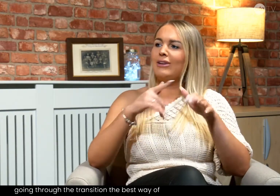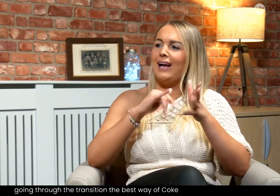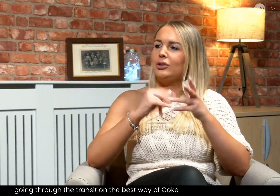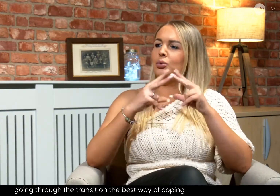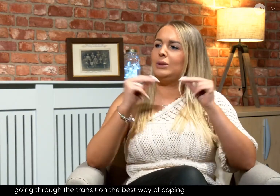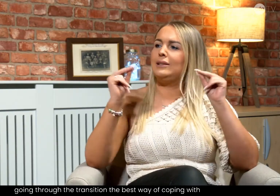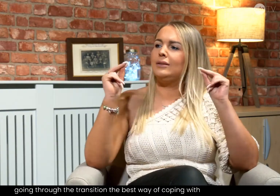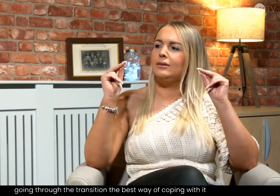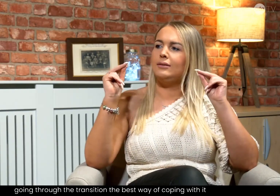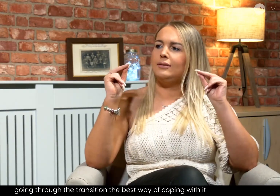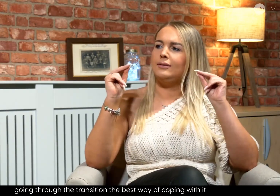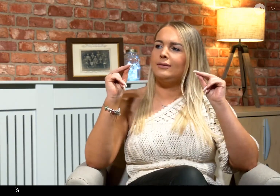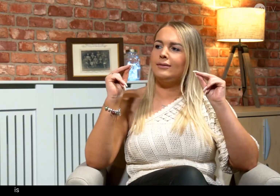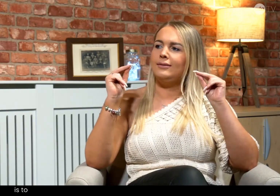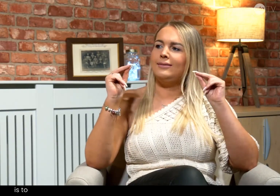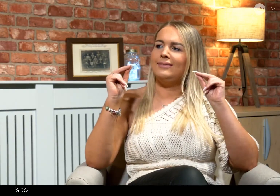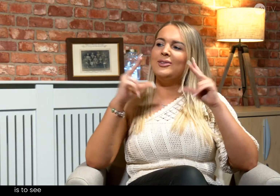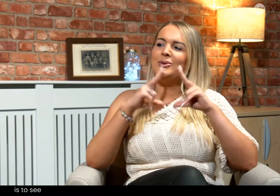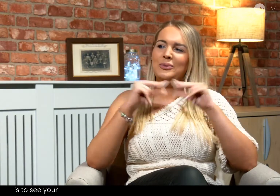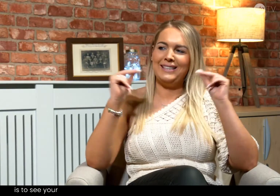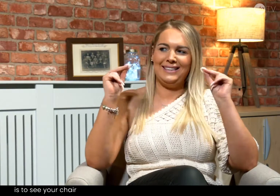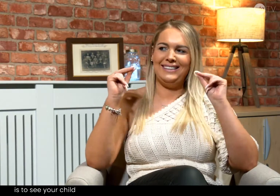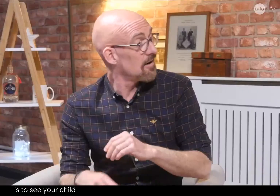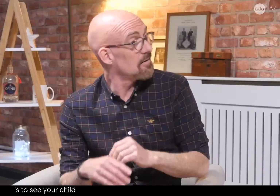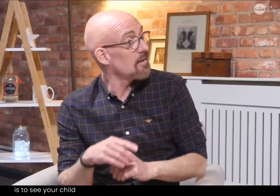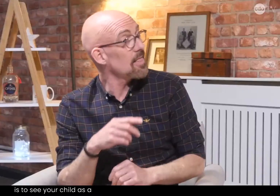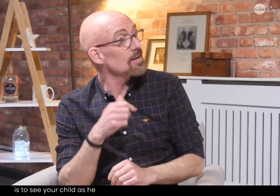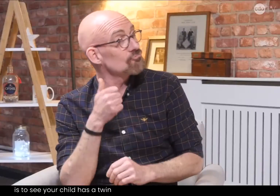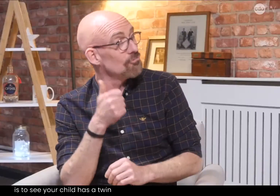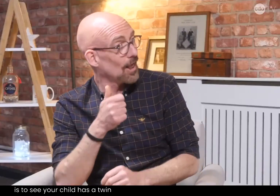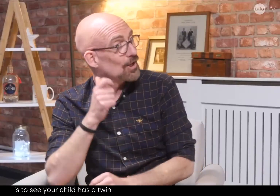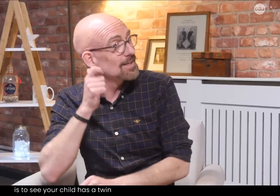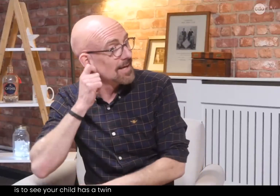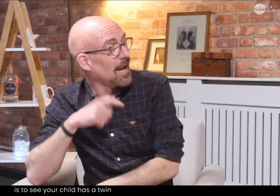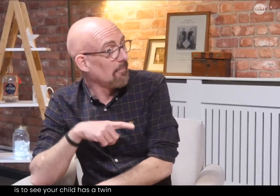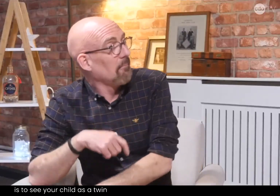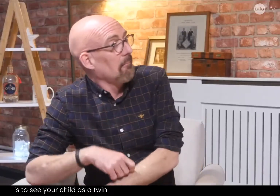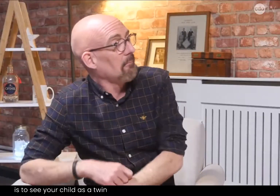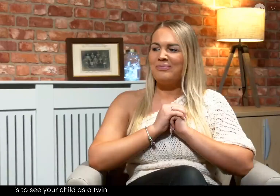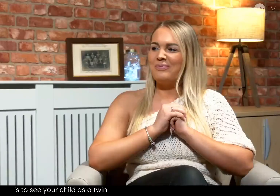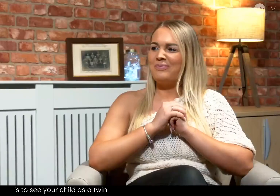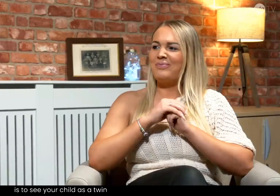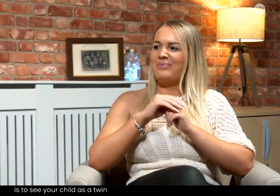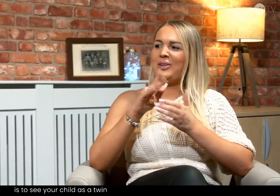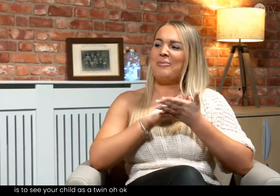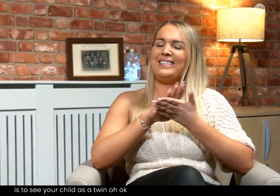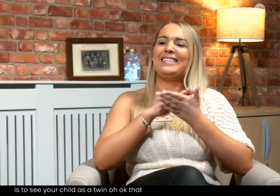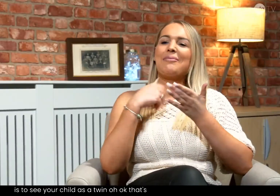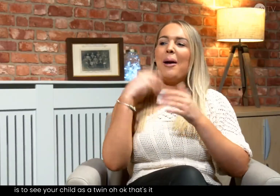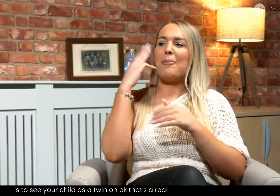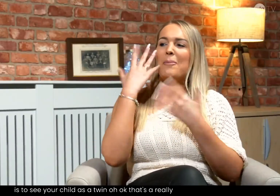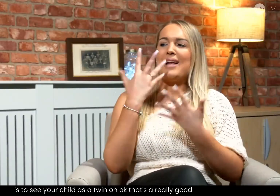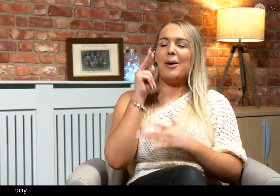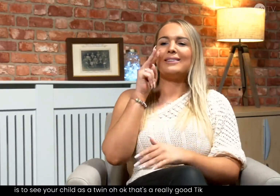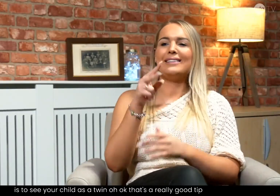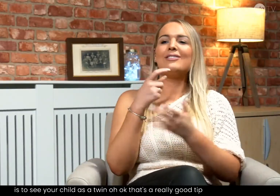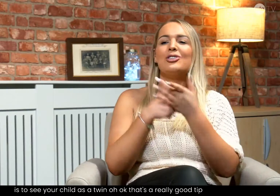to see your child as a twin. Oh, okay, that's a really good tip, yeah. So now